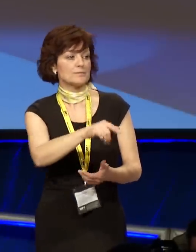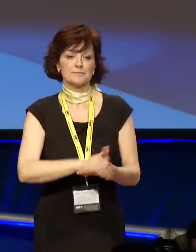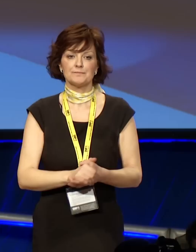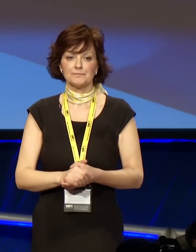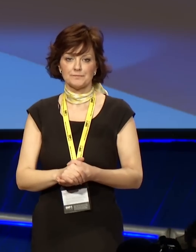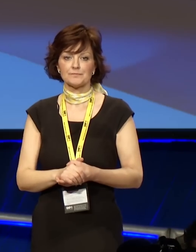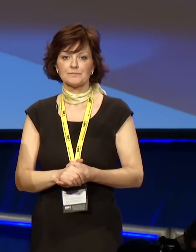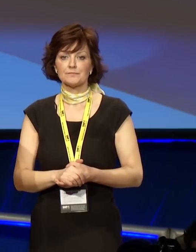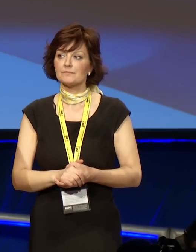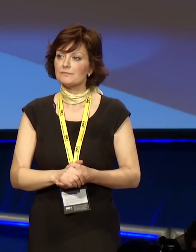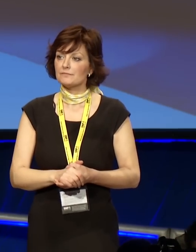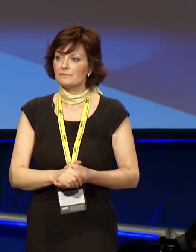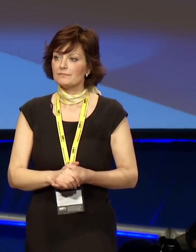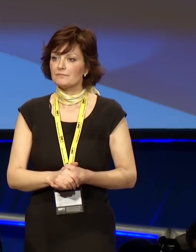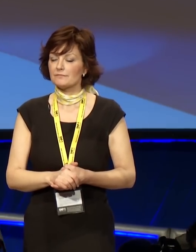here.